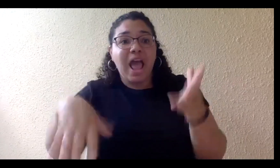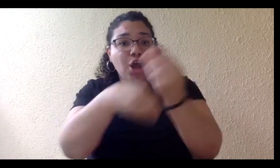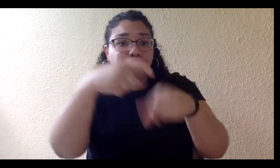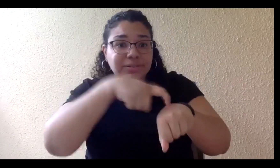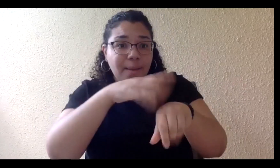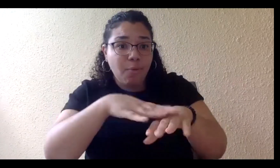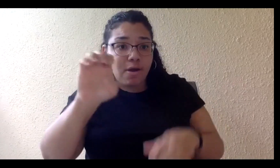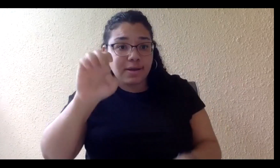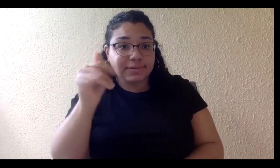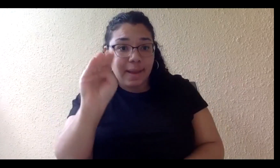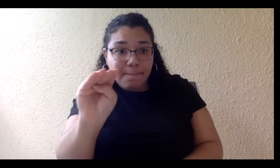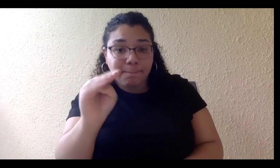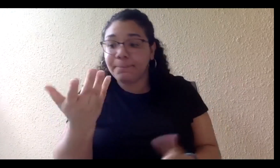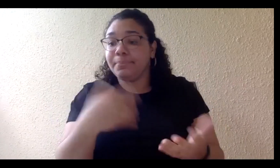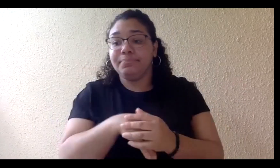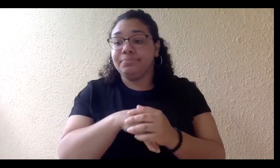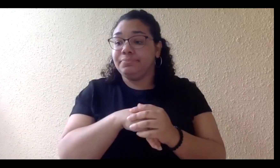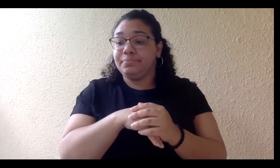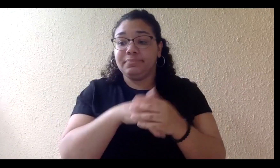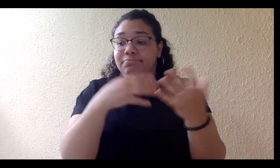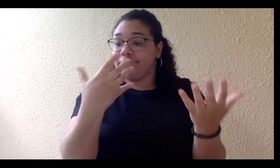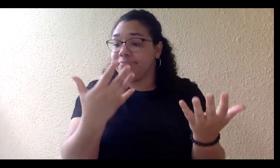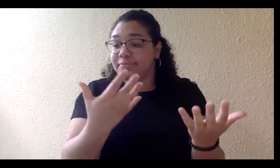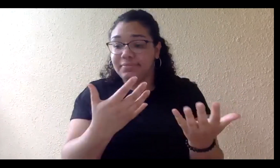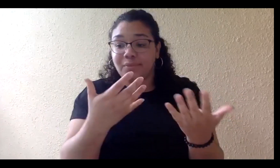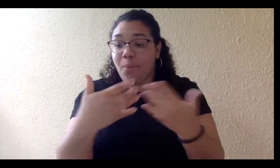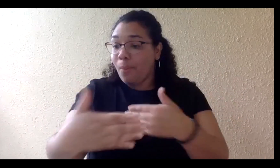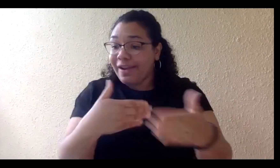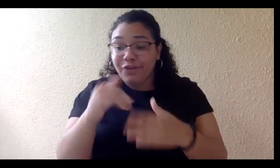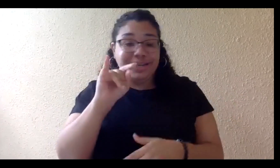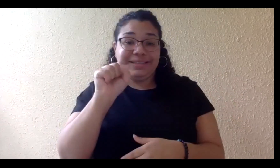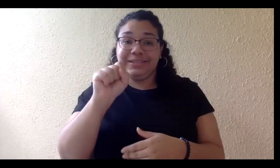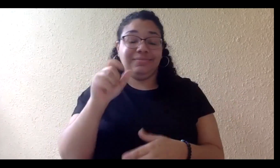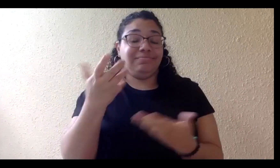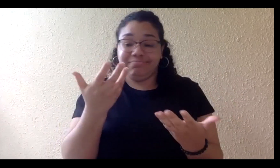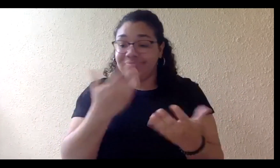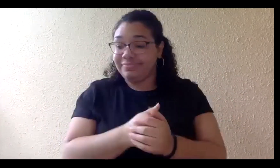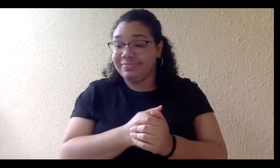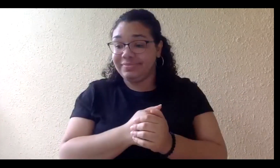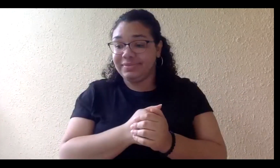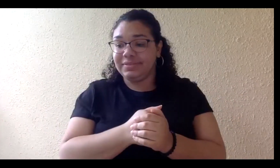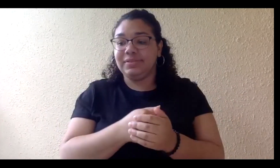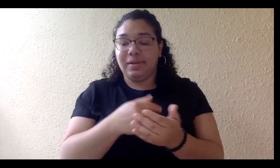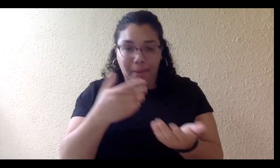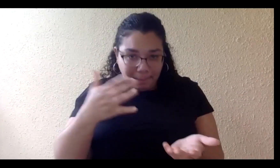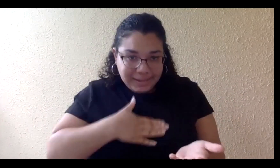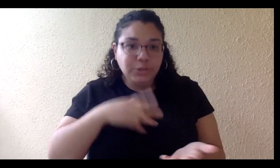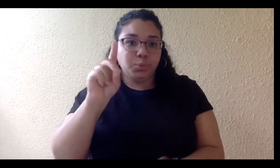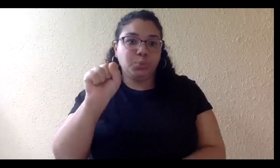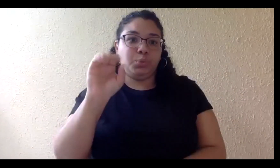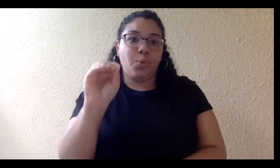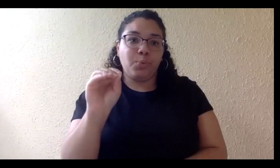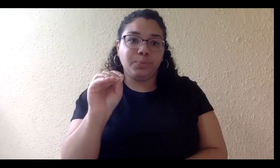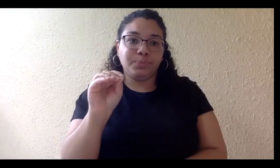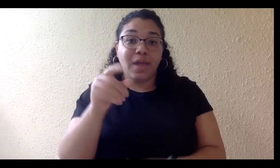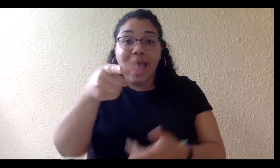means requesting an interpreter, requesting extra time on exams, whatever it might be that you need to